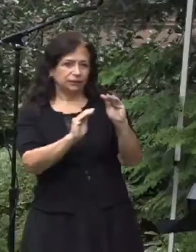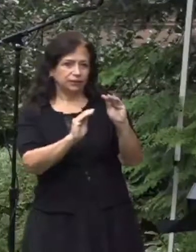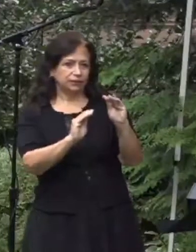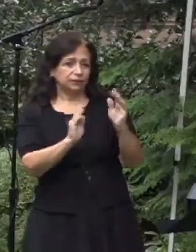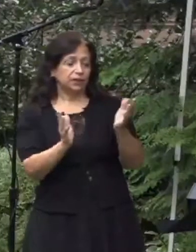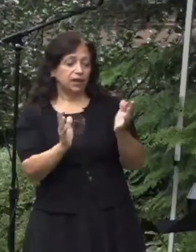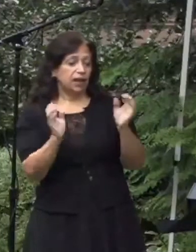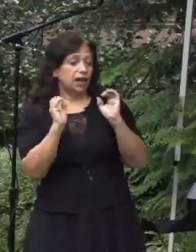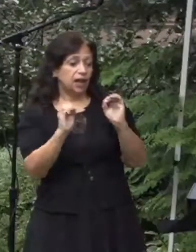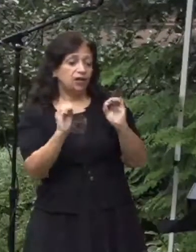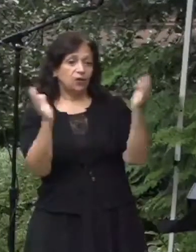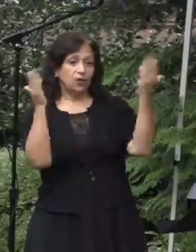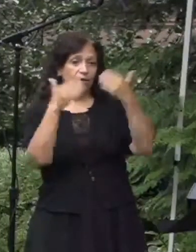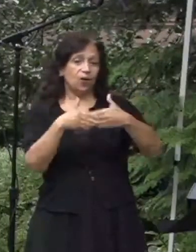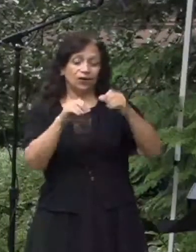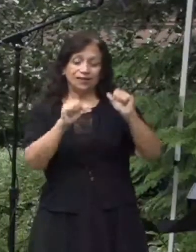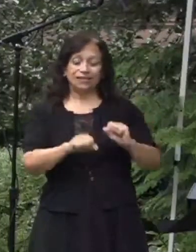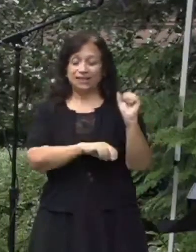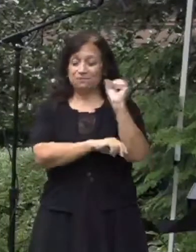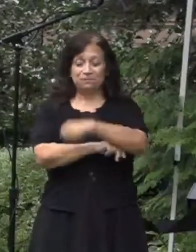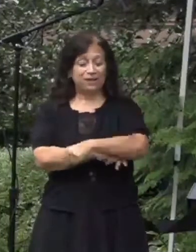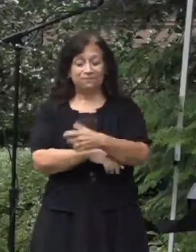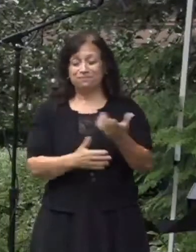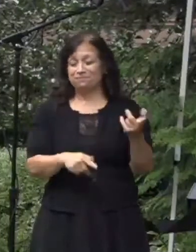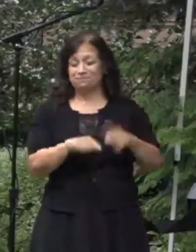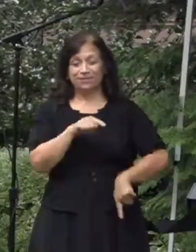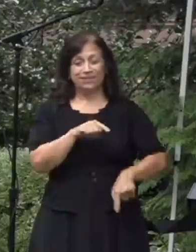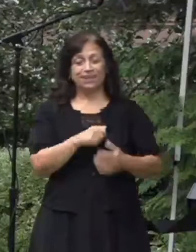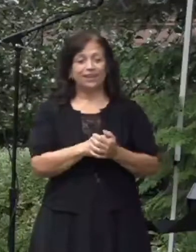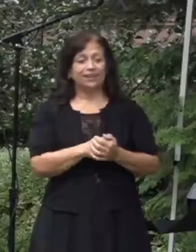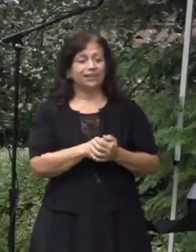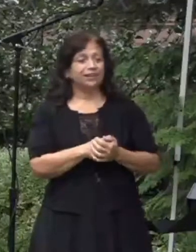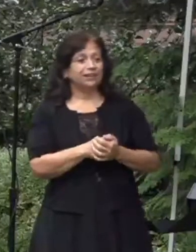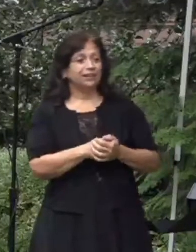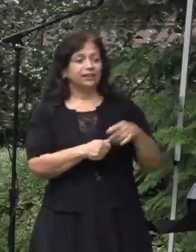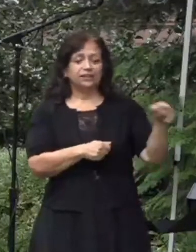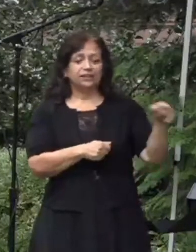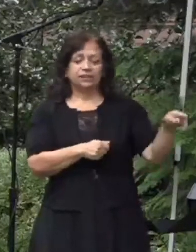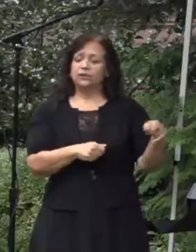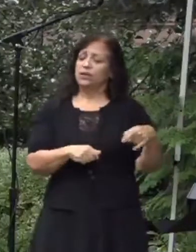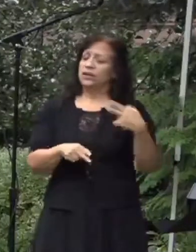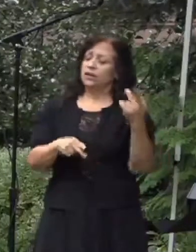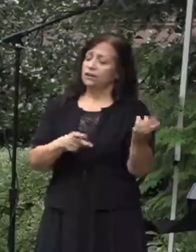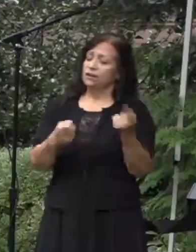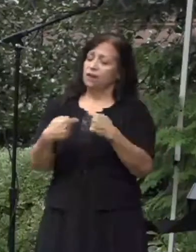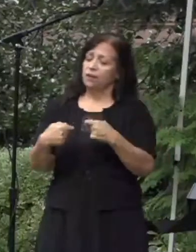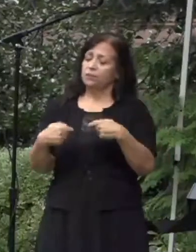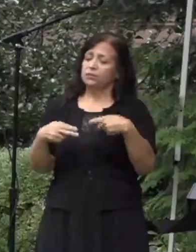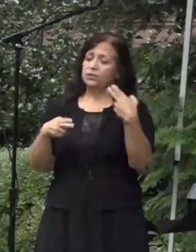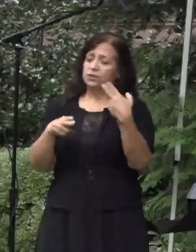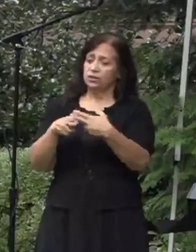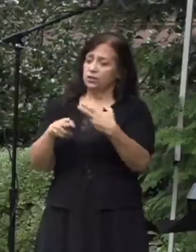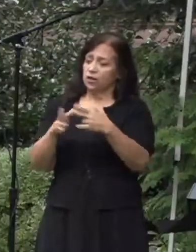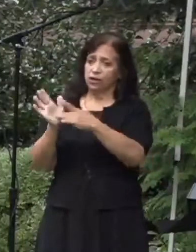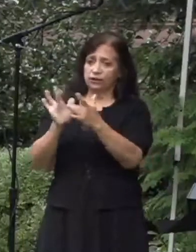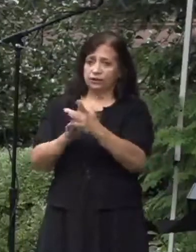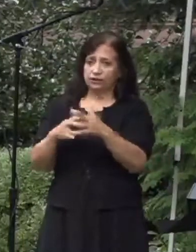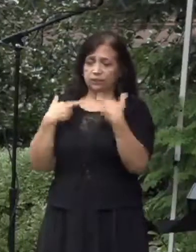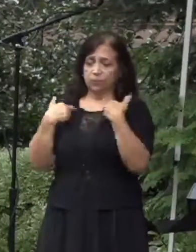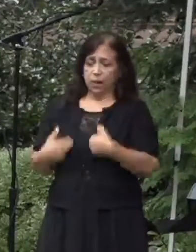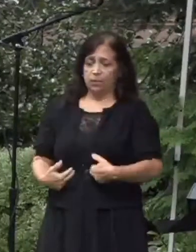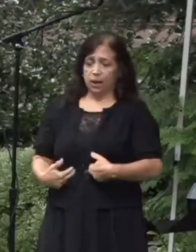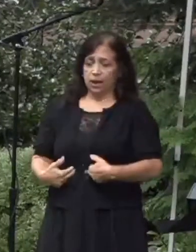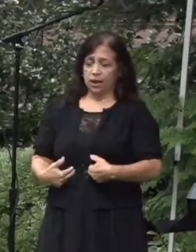no darkness can overcome. He comes calling Jesus Rabbi and appears to be the